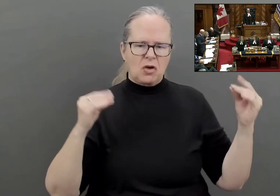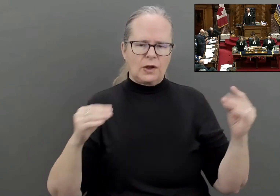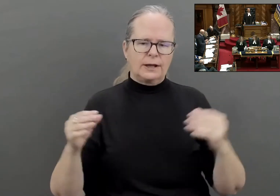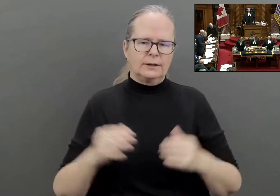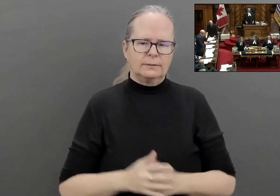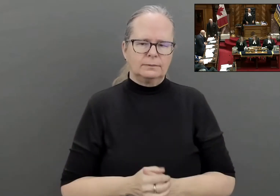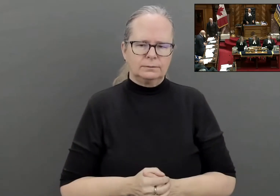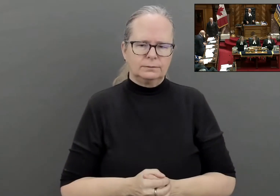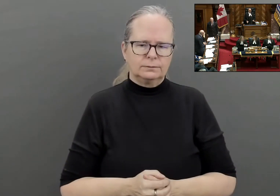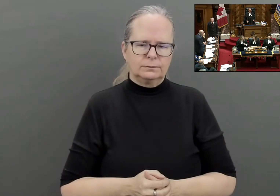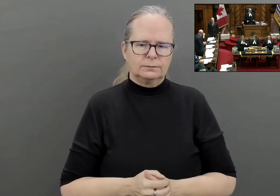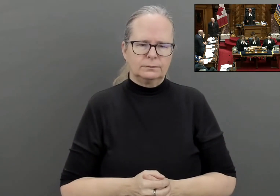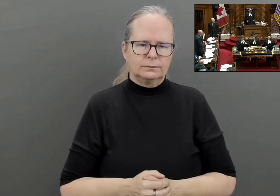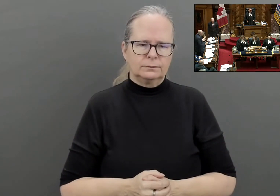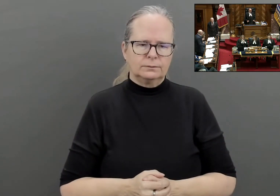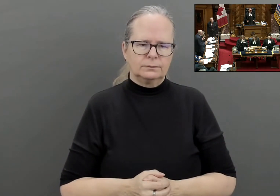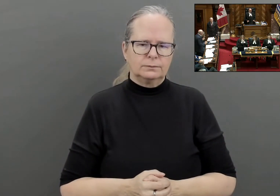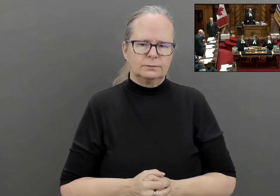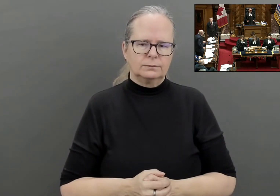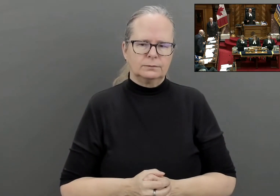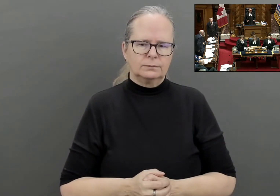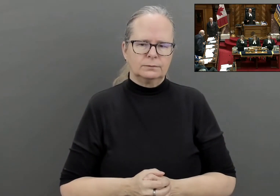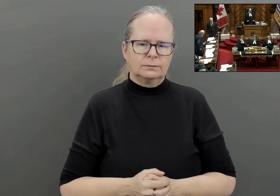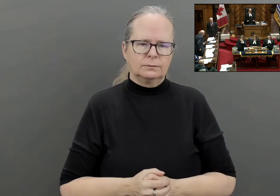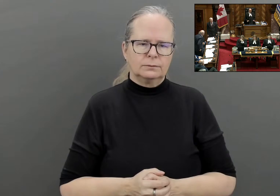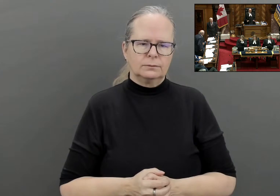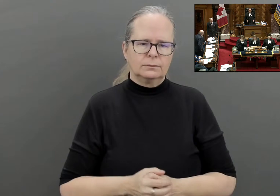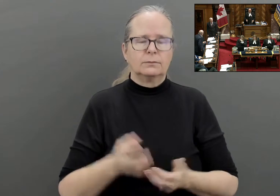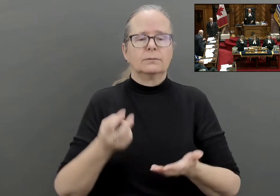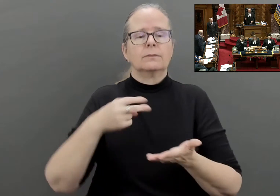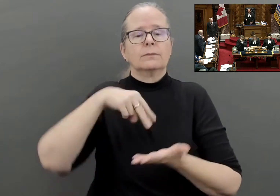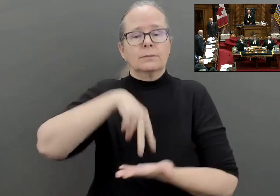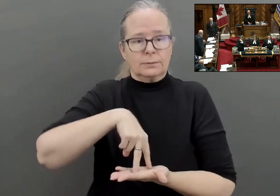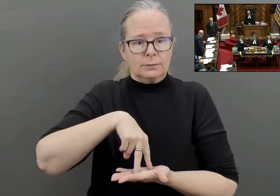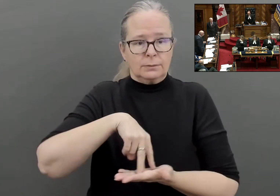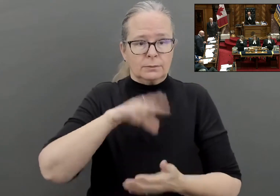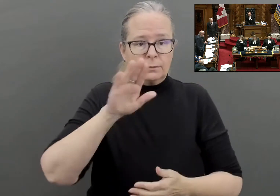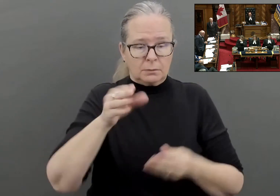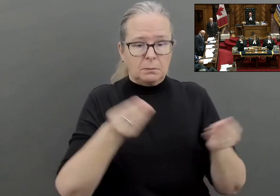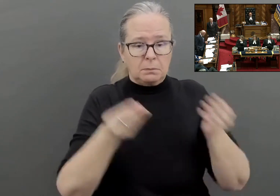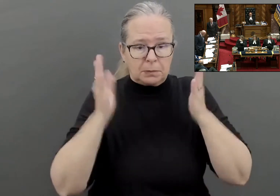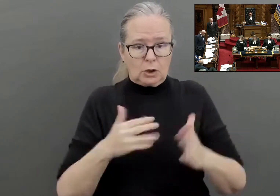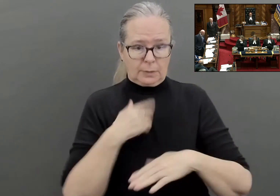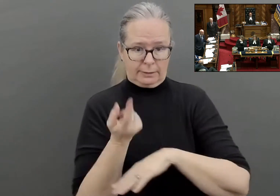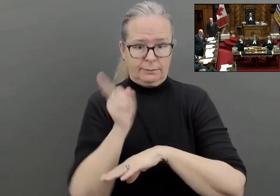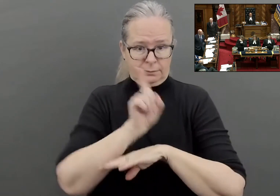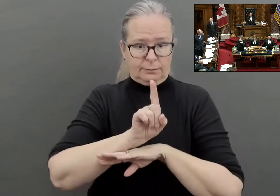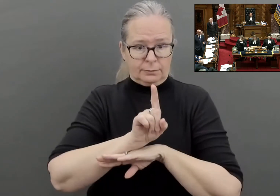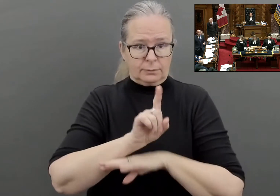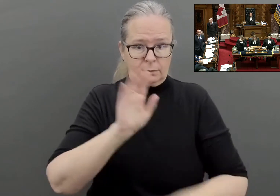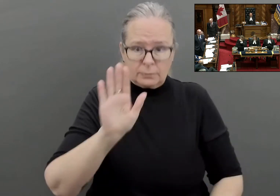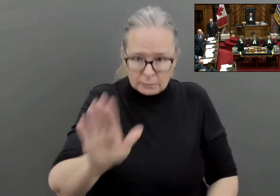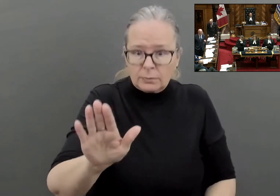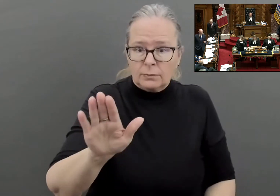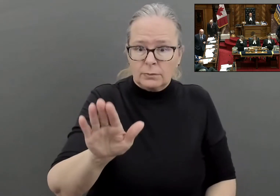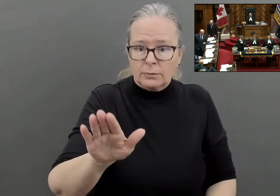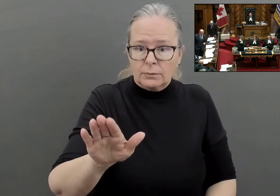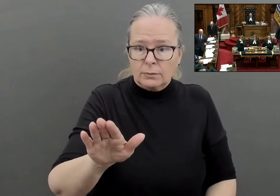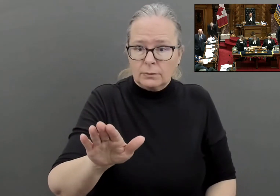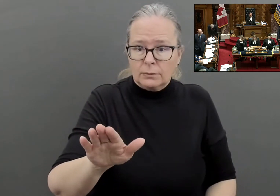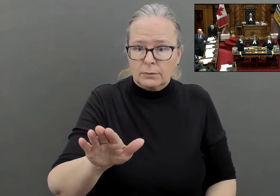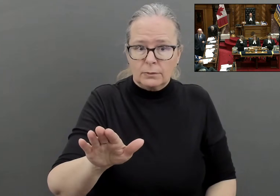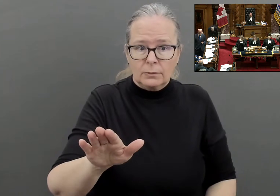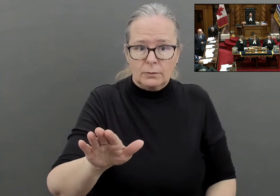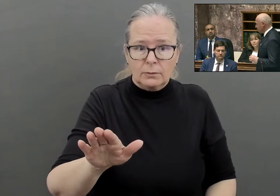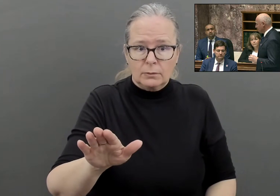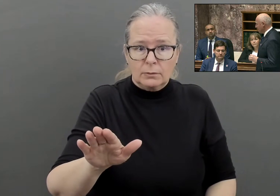You know, members, order. No, Honourable Speaker. Once again, they demonstrate